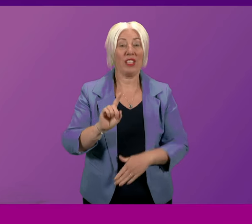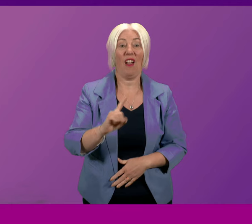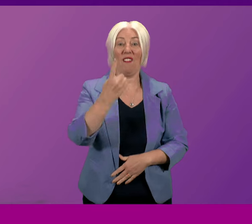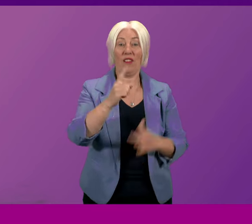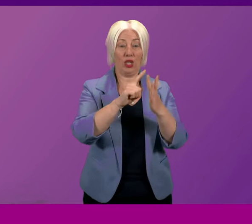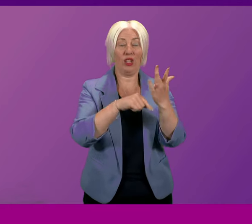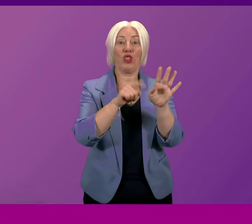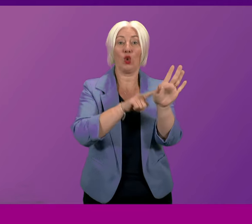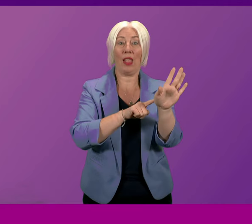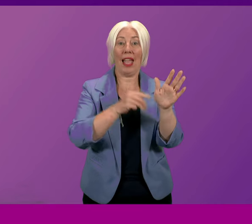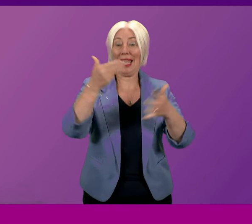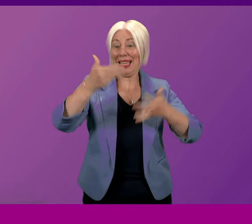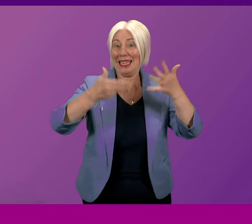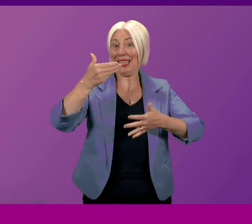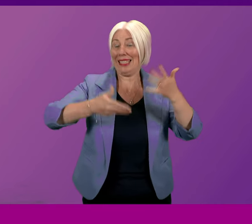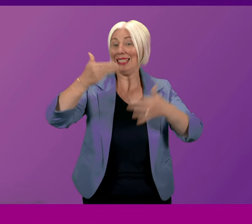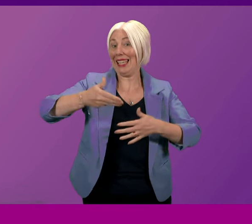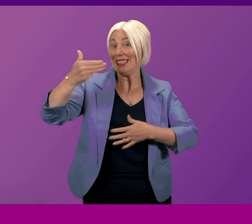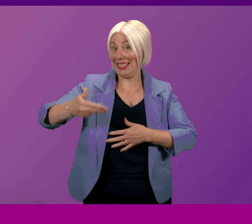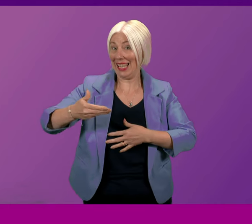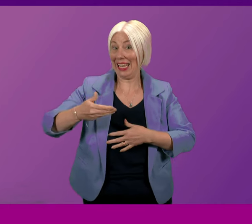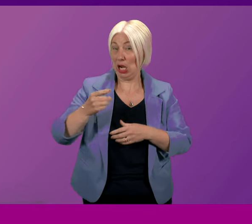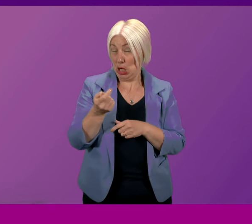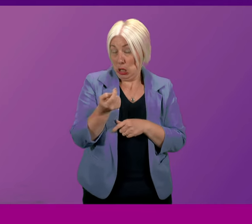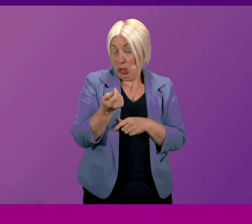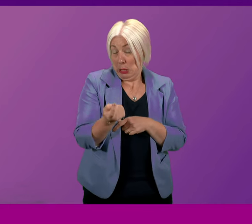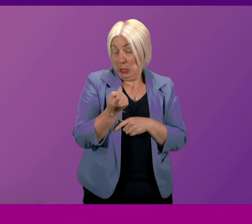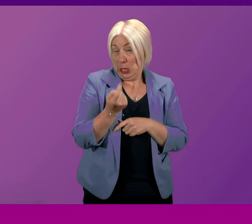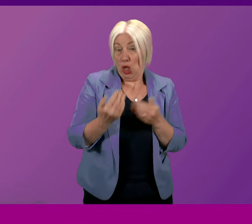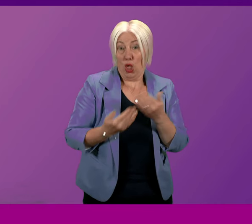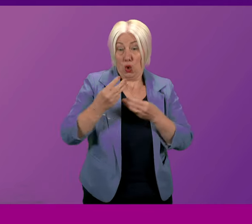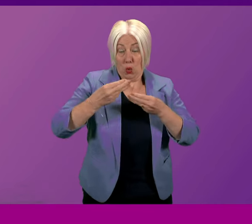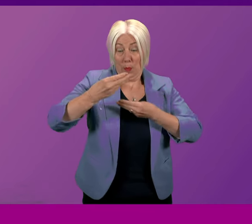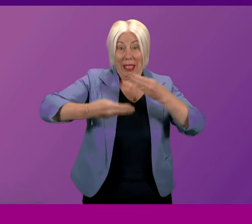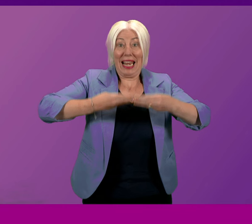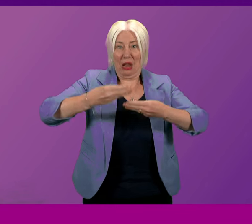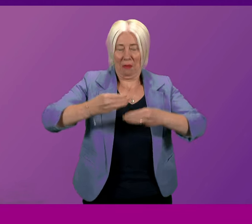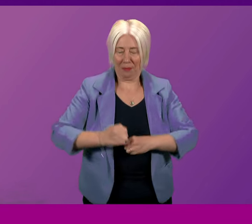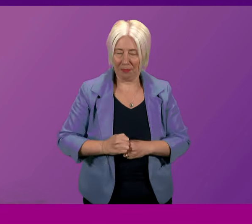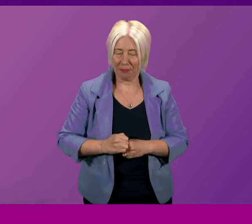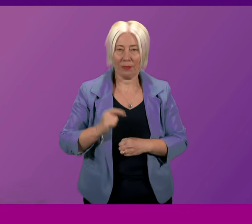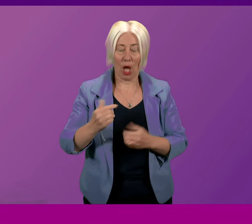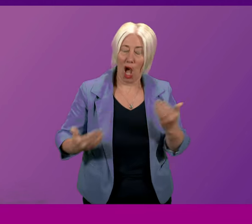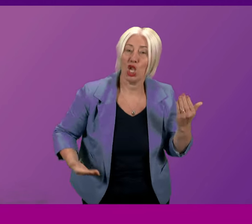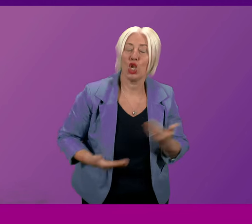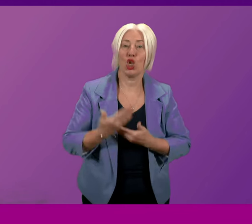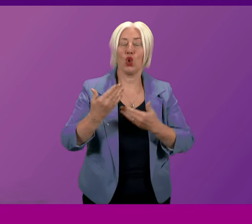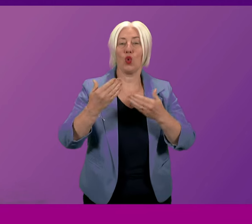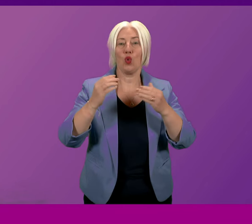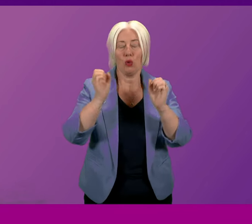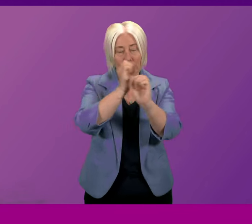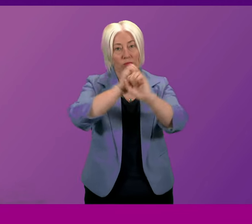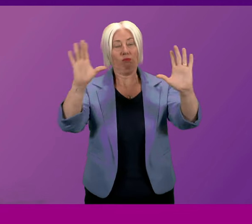July 1999, on the cusp of a new millennium. It marked a new dawn for